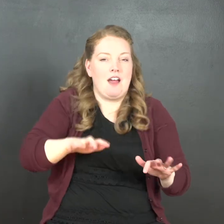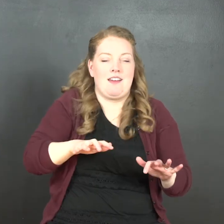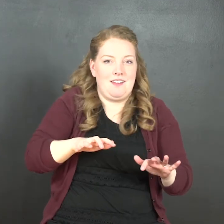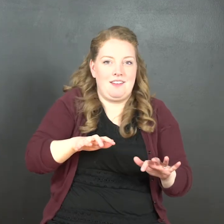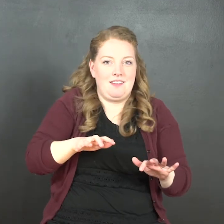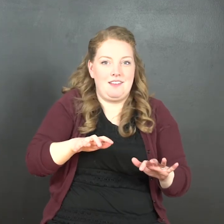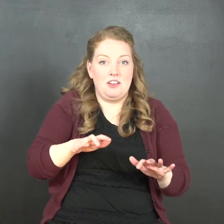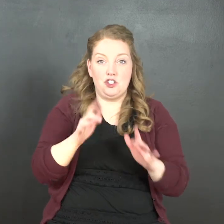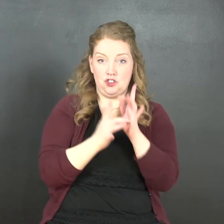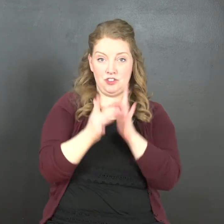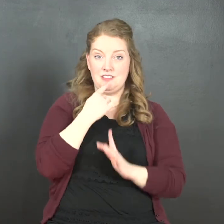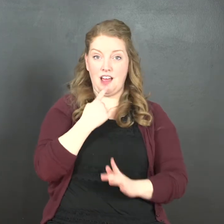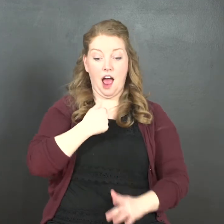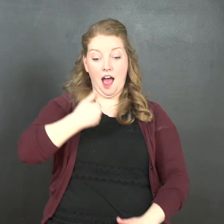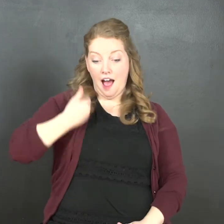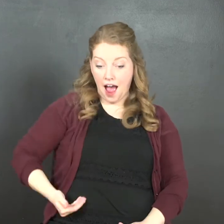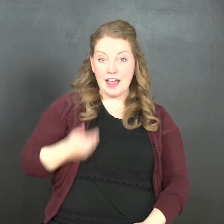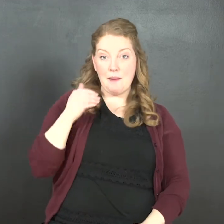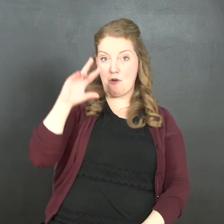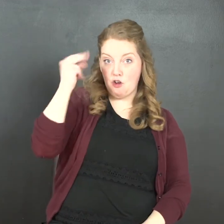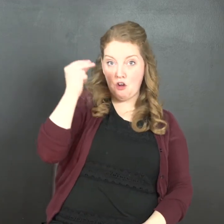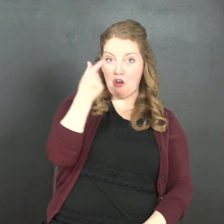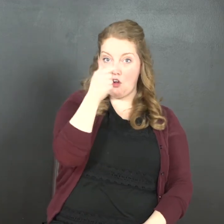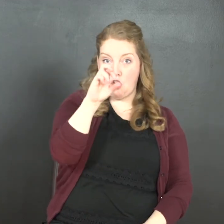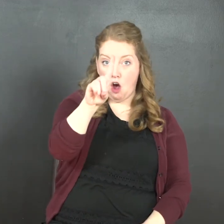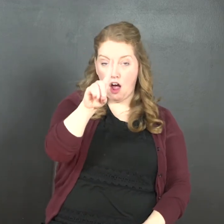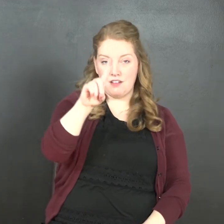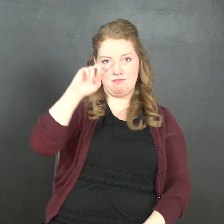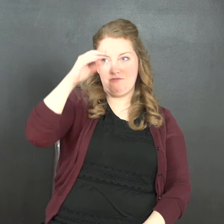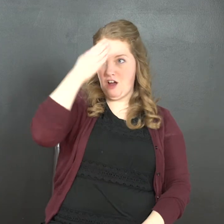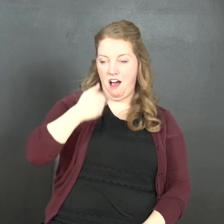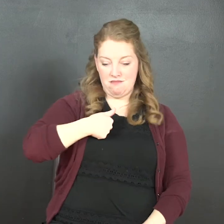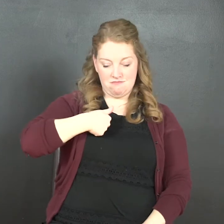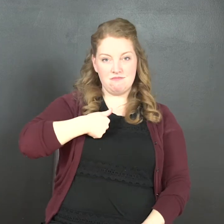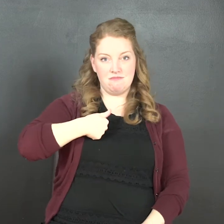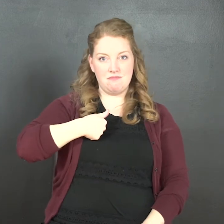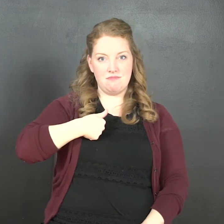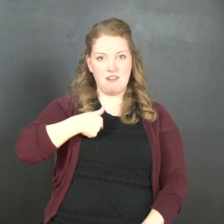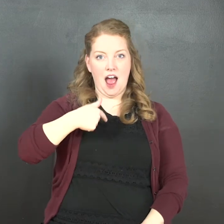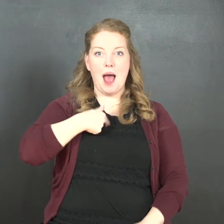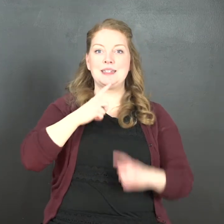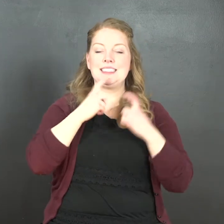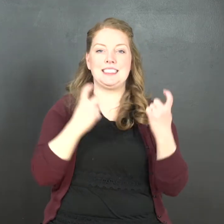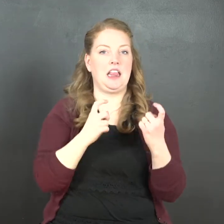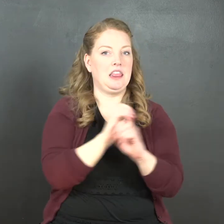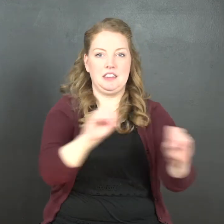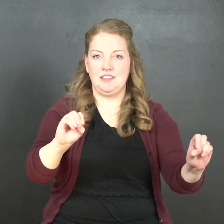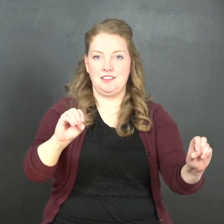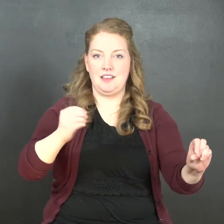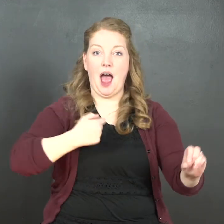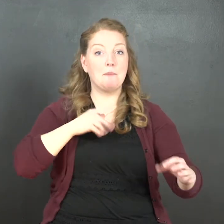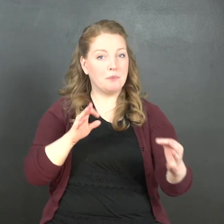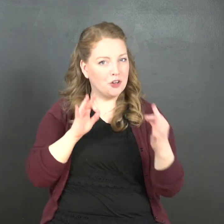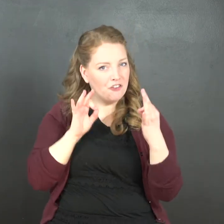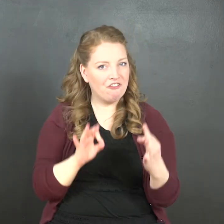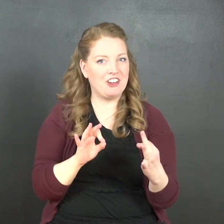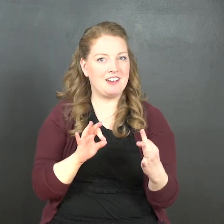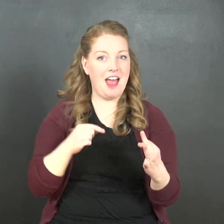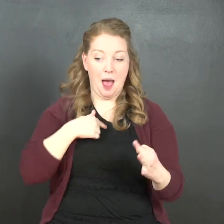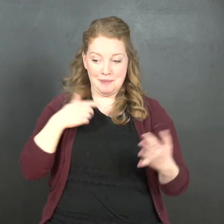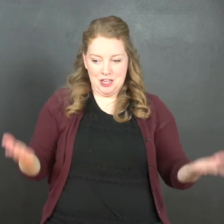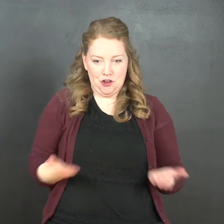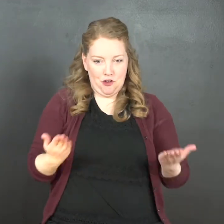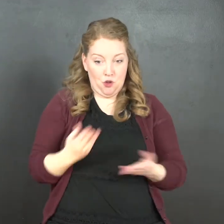I'm perfect, I'm sinless, I'm the only way to heaven, I'm the Savior of the world. Here, what does he say? I am the